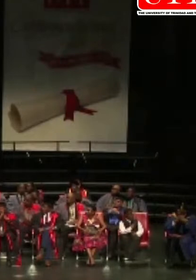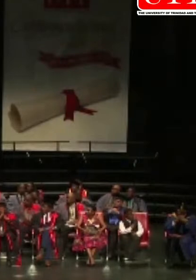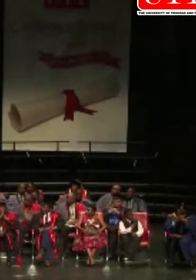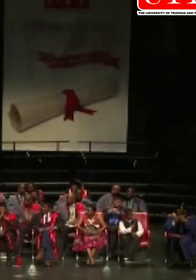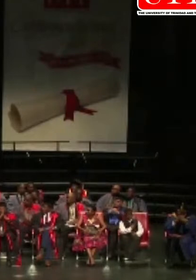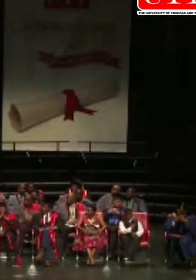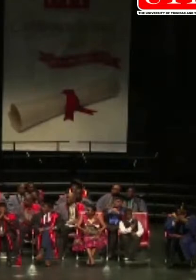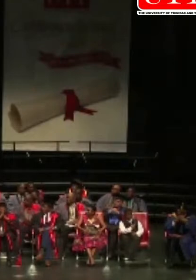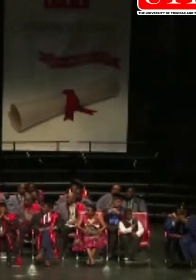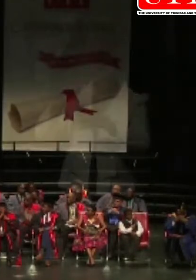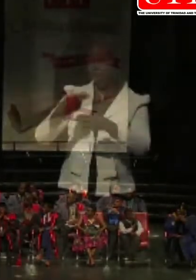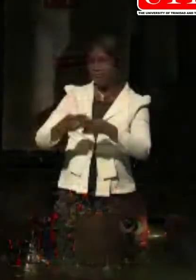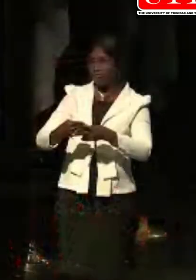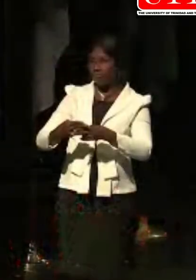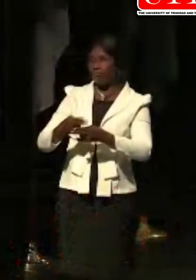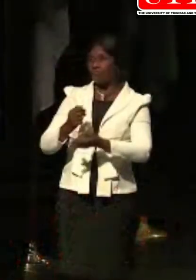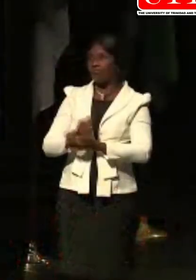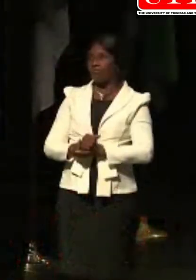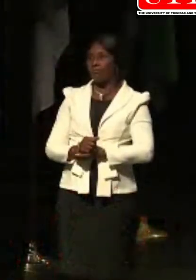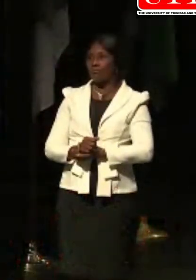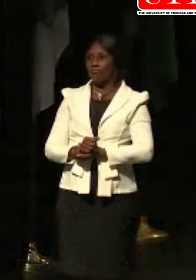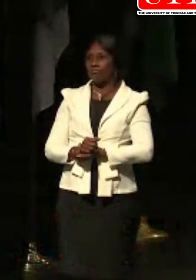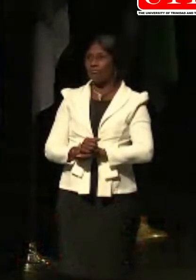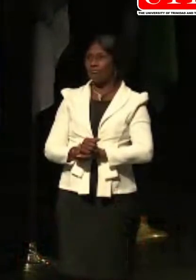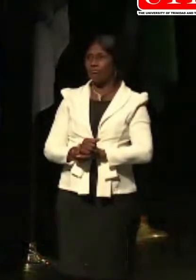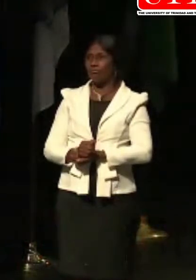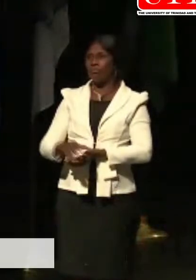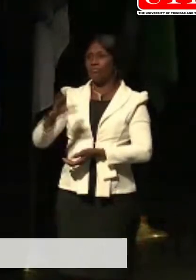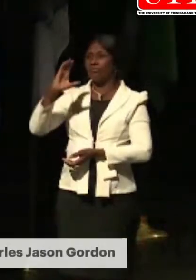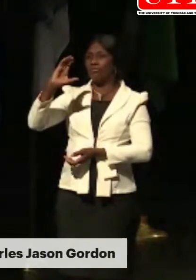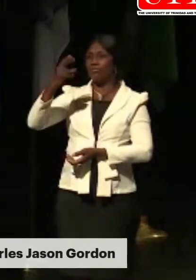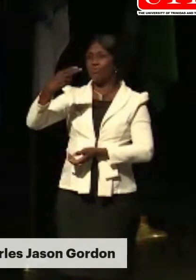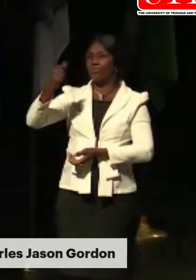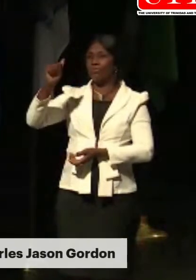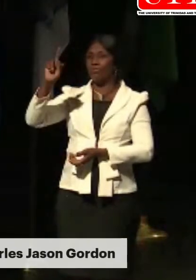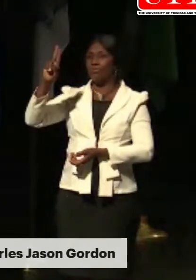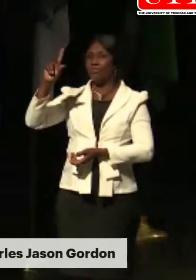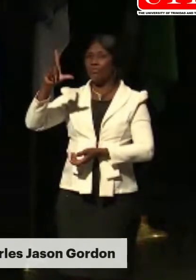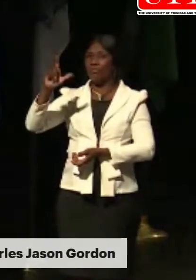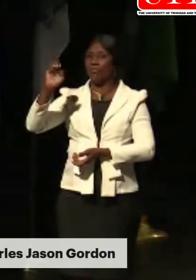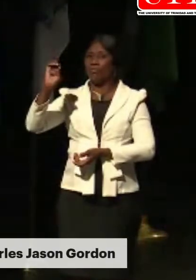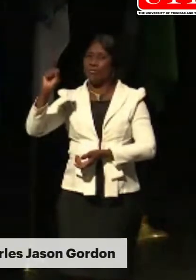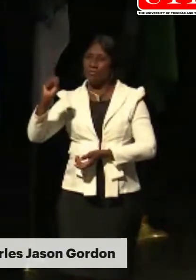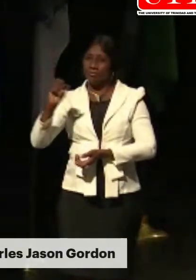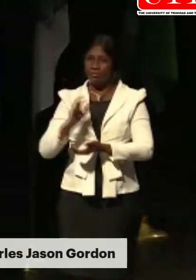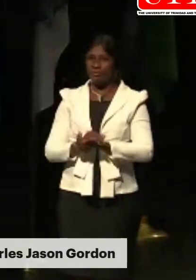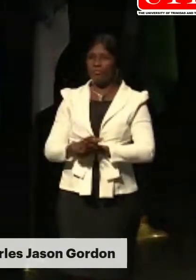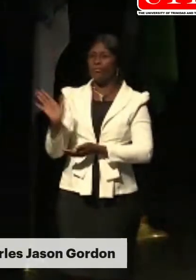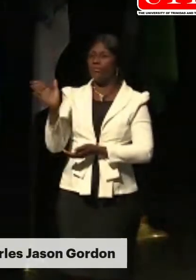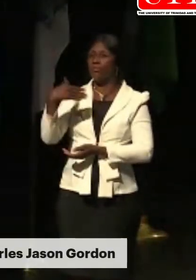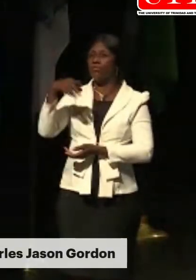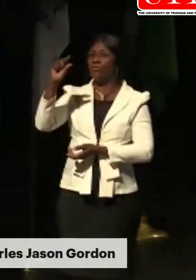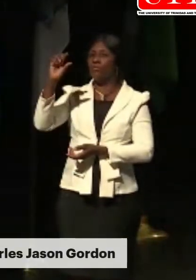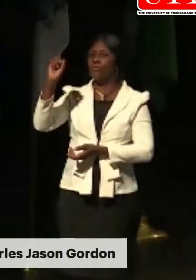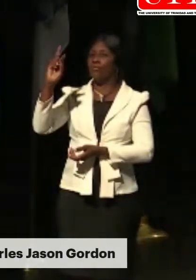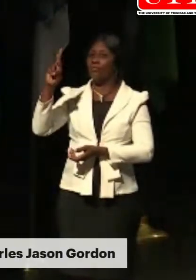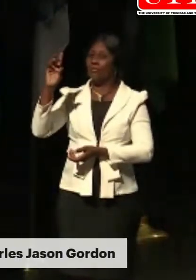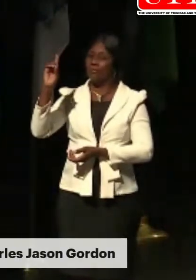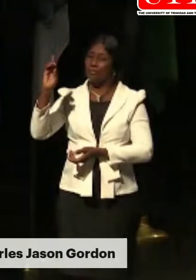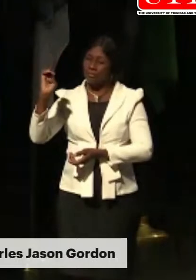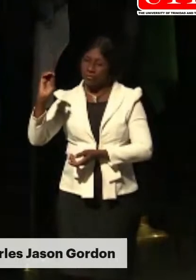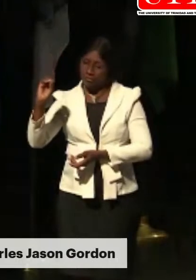Honorary Doctor of Humane Letters, the Most Reverend Charles Jason Gordon, Archbishop of Port of Spain.